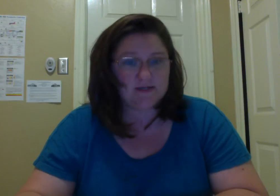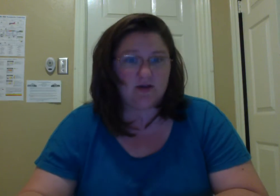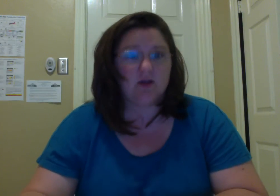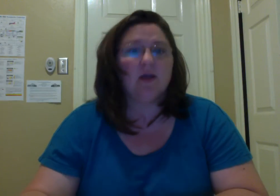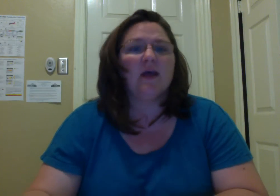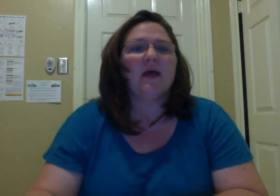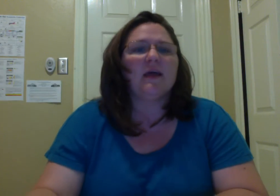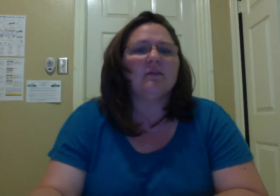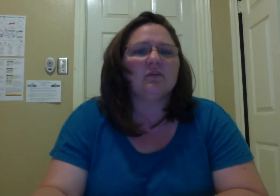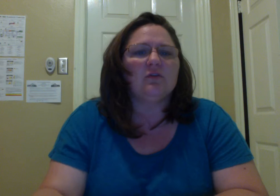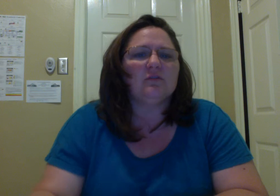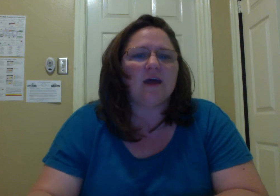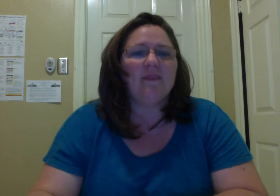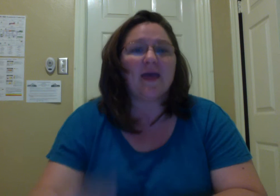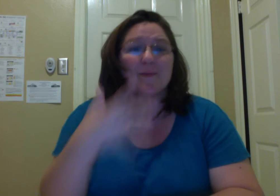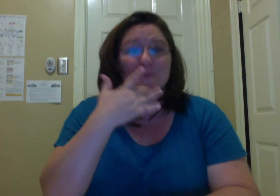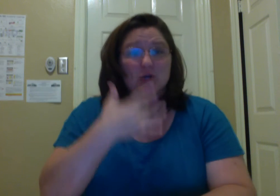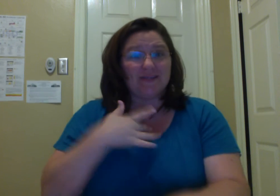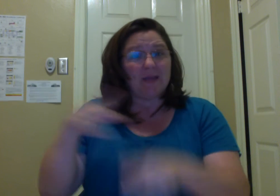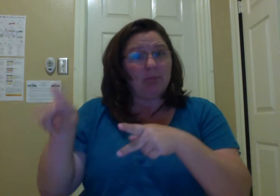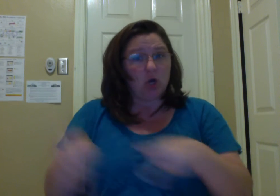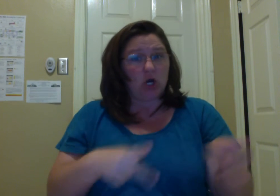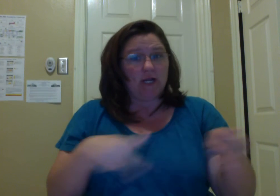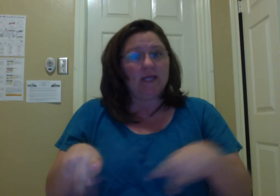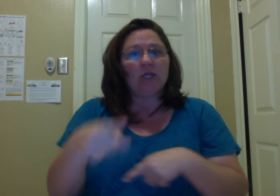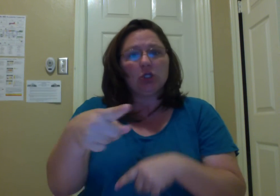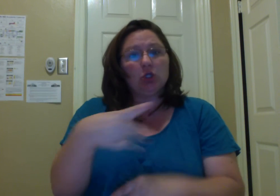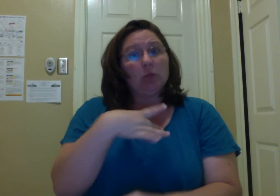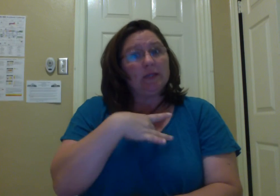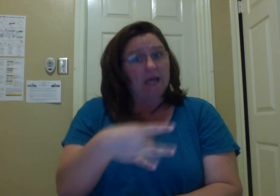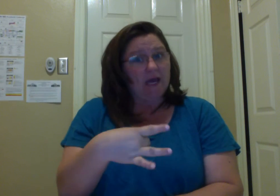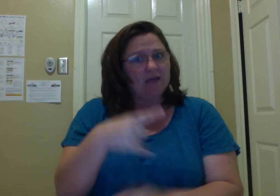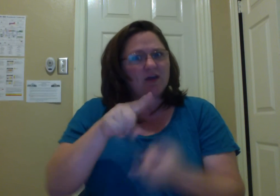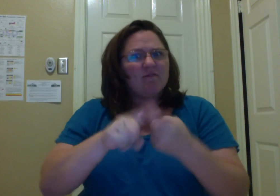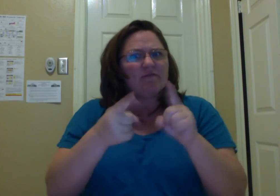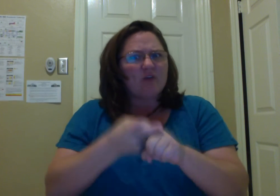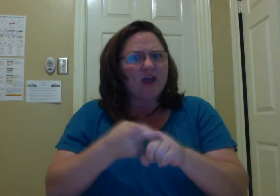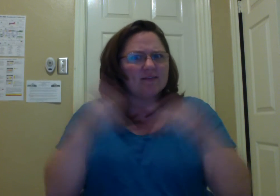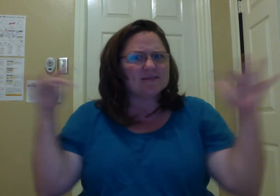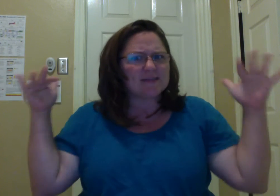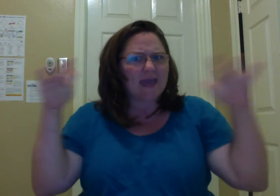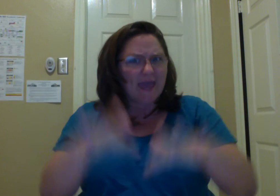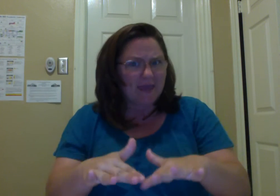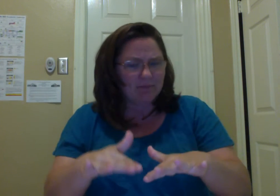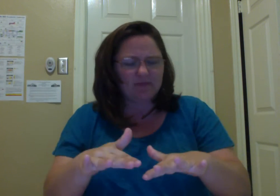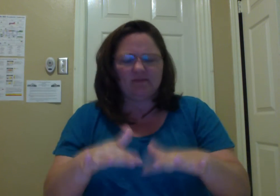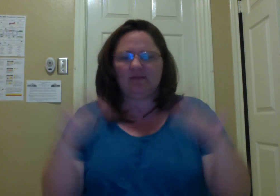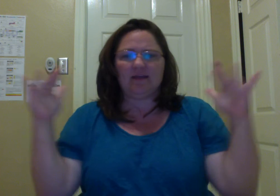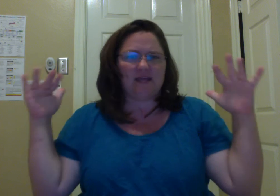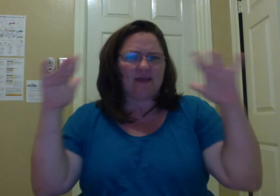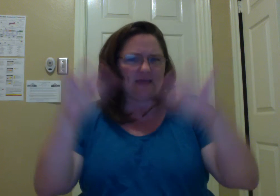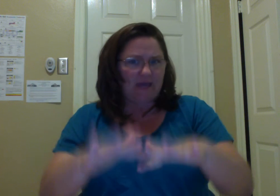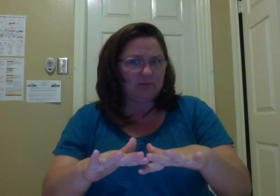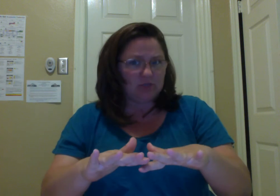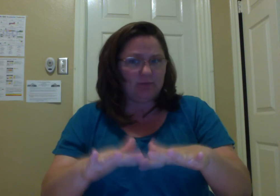here. And so you sign that birthday party you like. Friends came. This is like saying they came to the place. Like